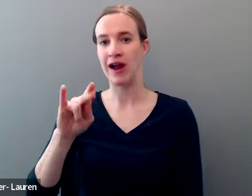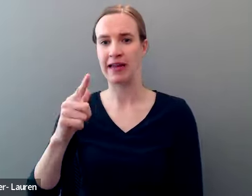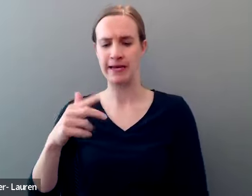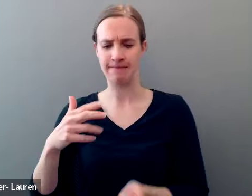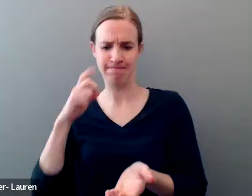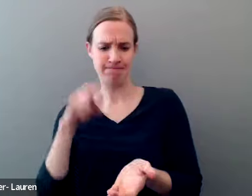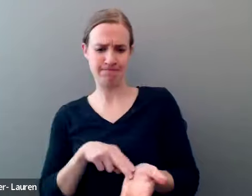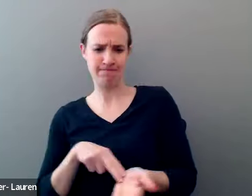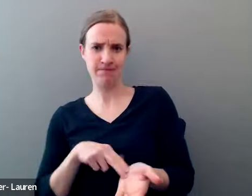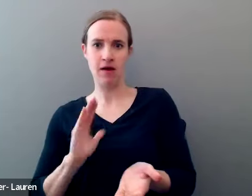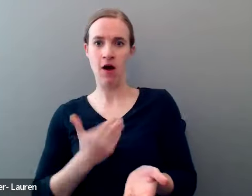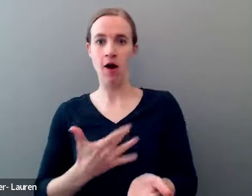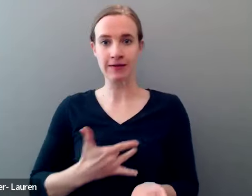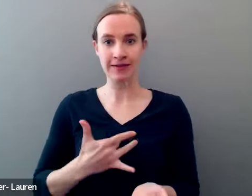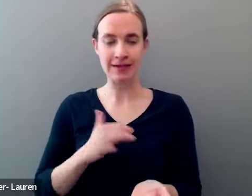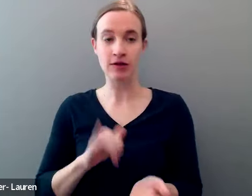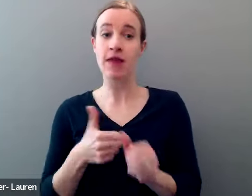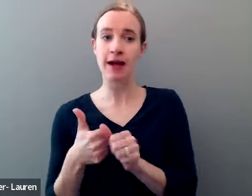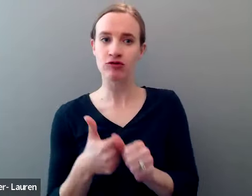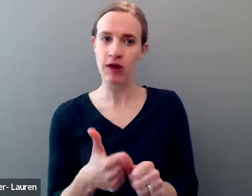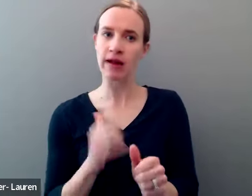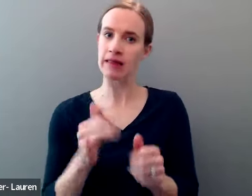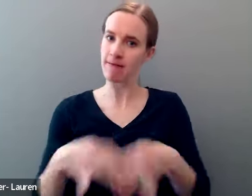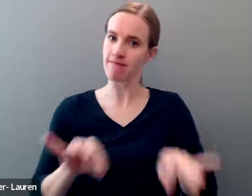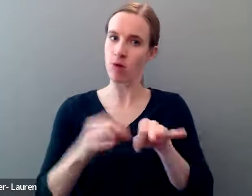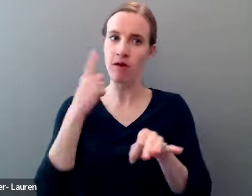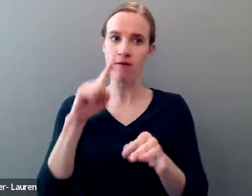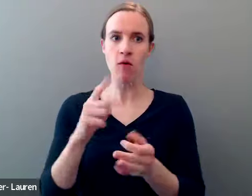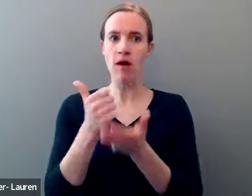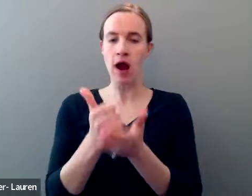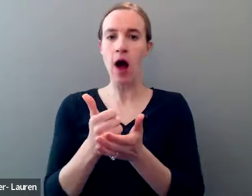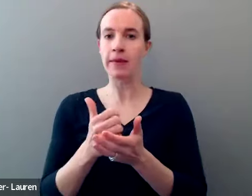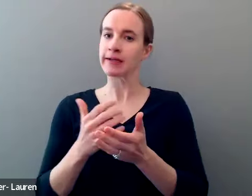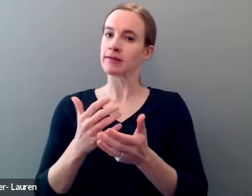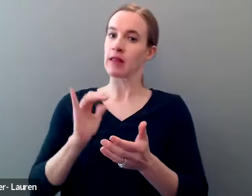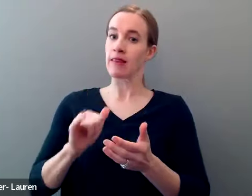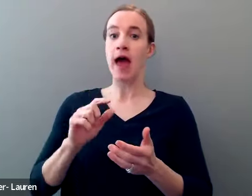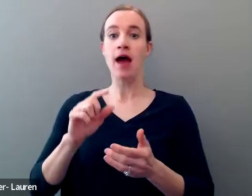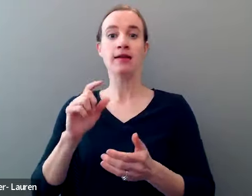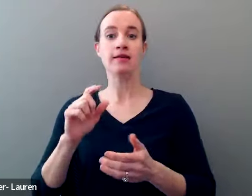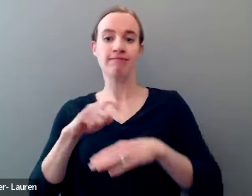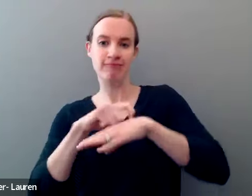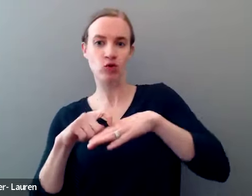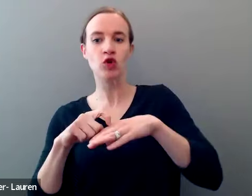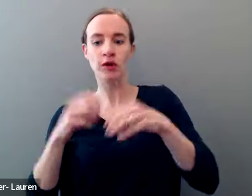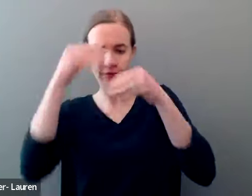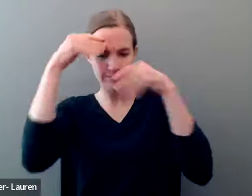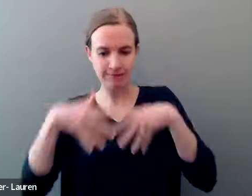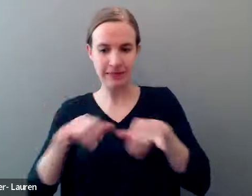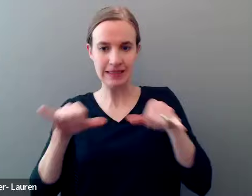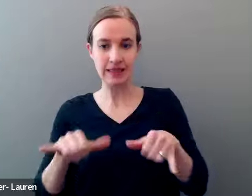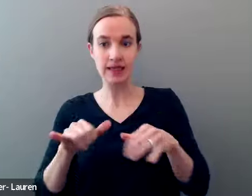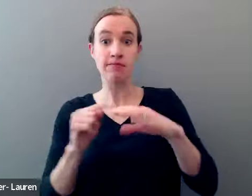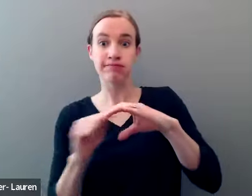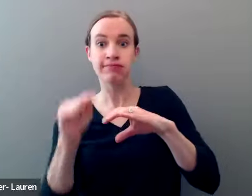for helping stabilize the nervous system. Tracking is noticing or paying attention to sensations, to what is